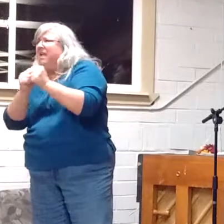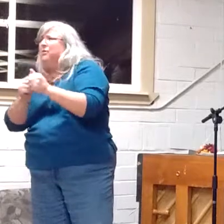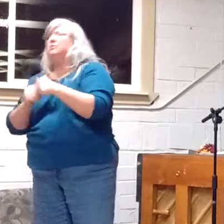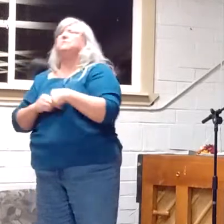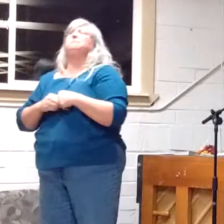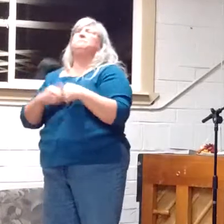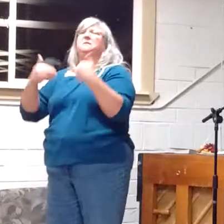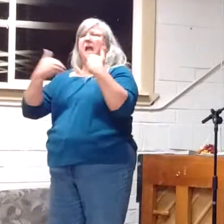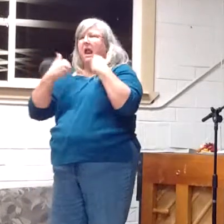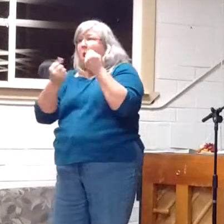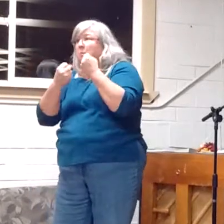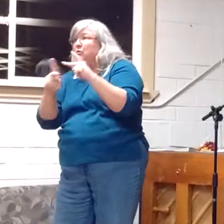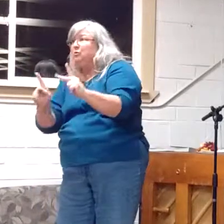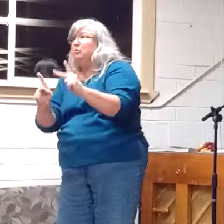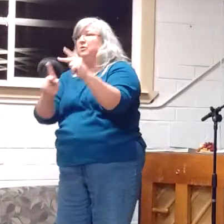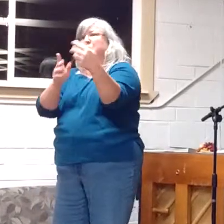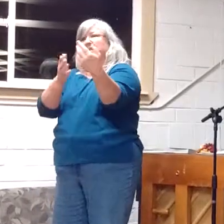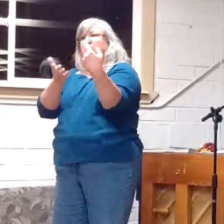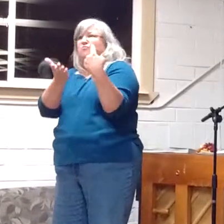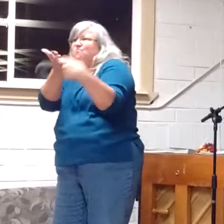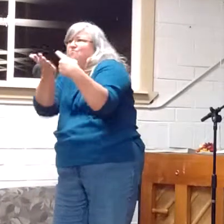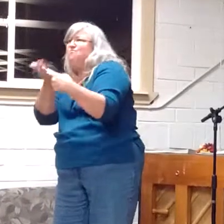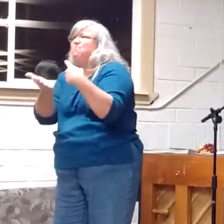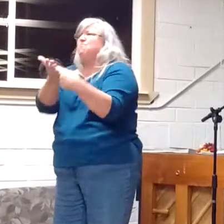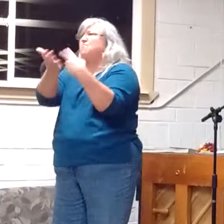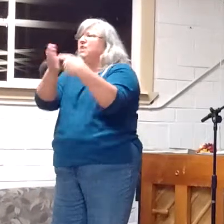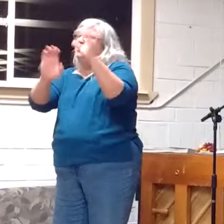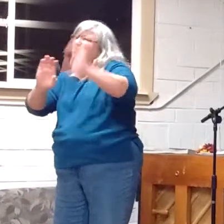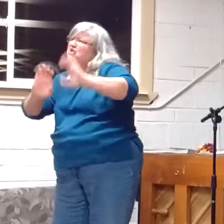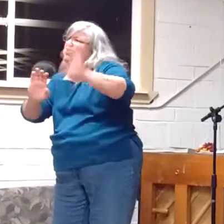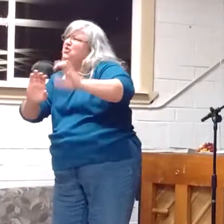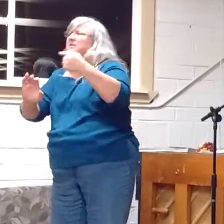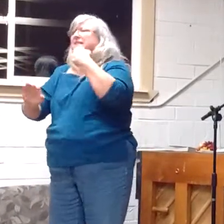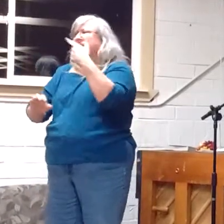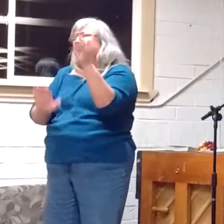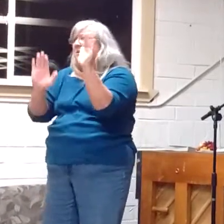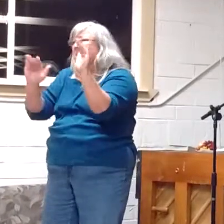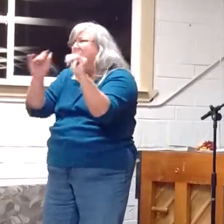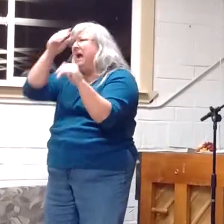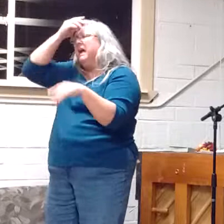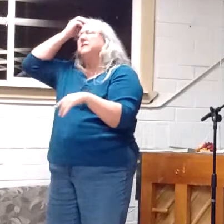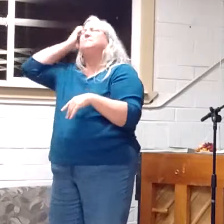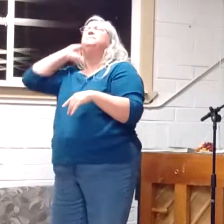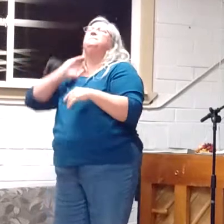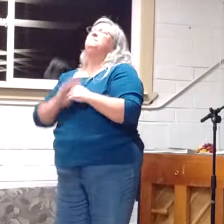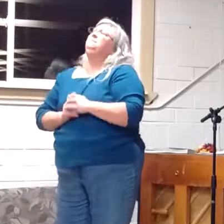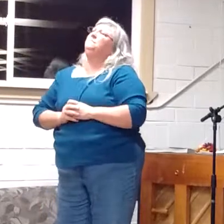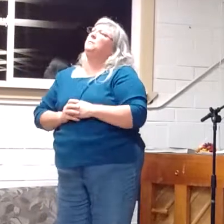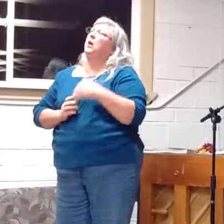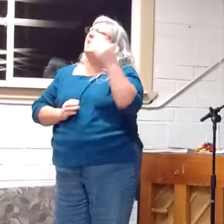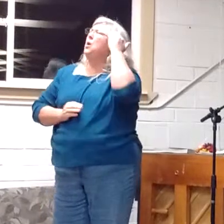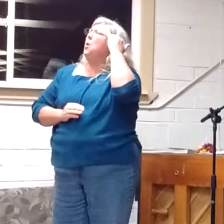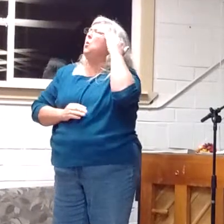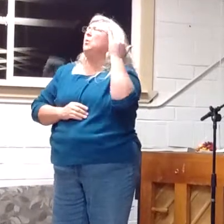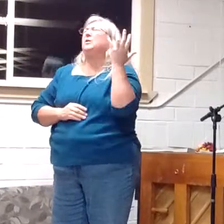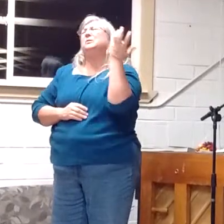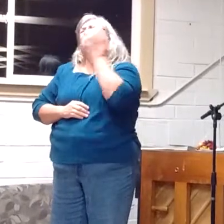talk and to even say goodbye. I know it hurts, but just be